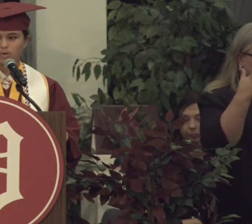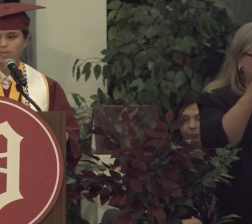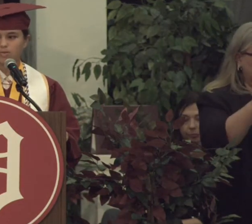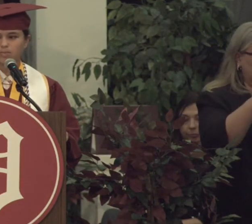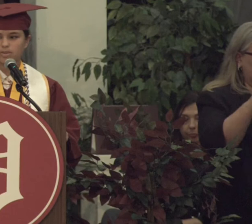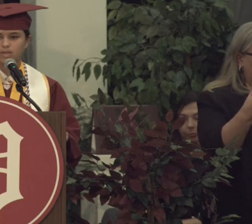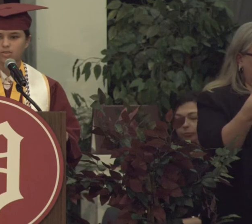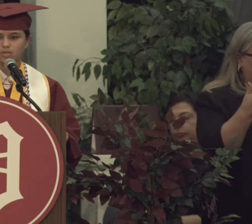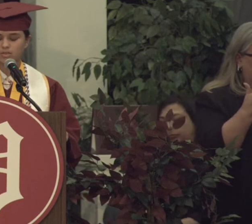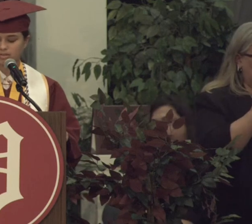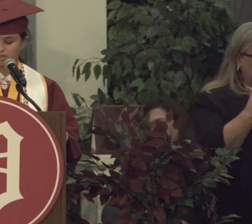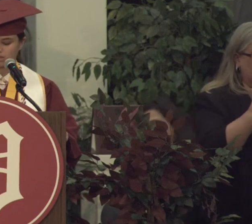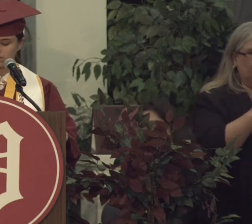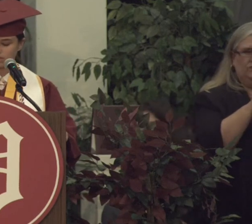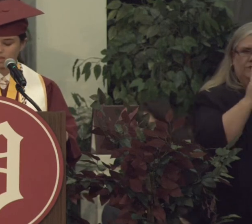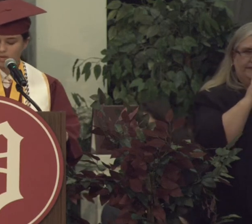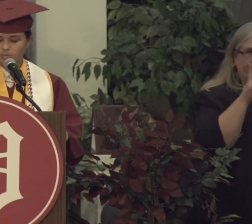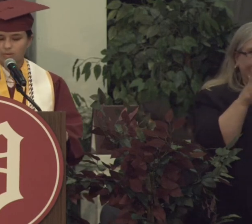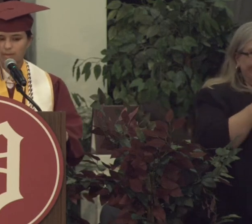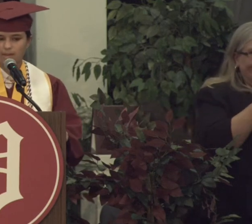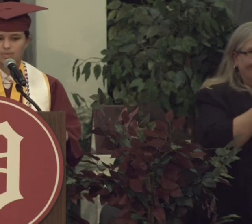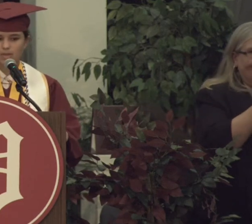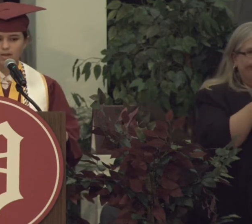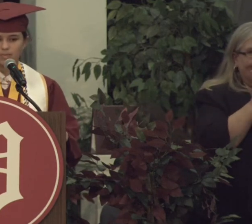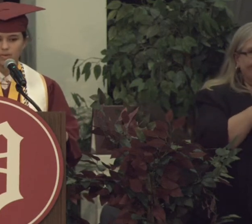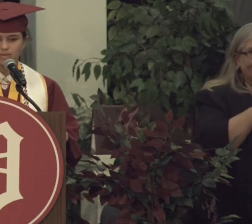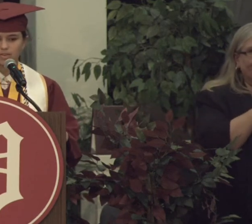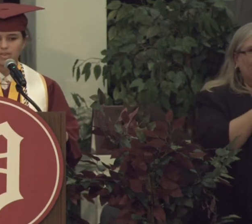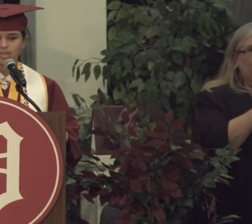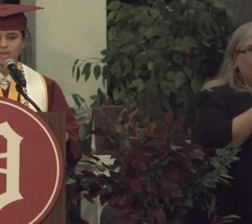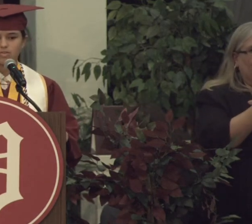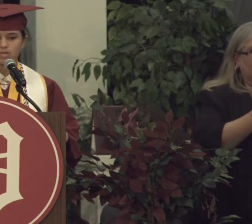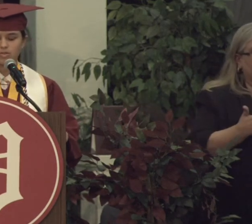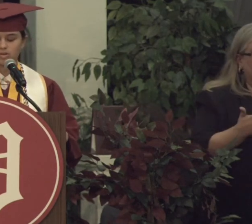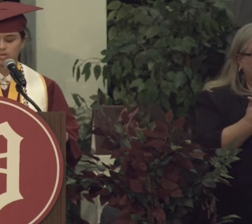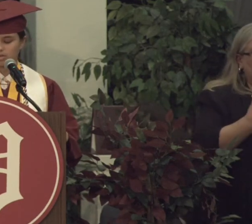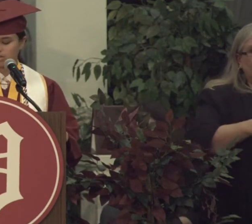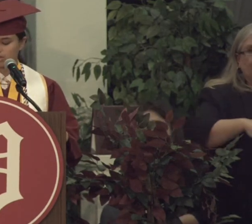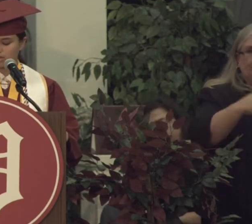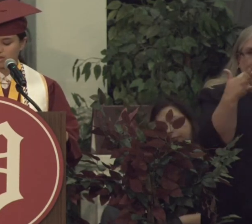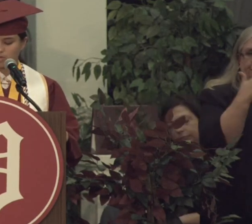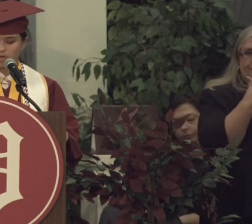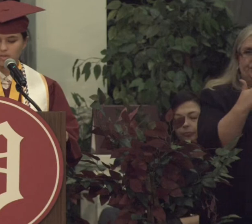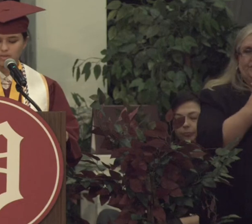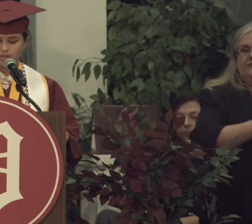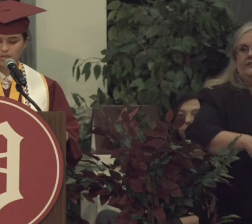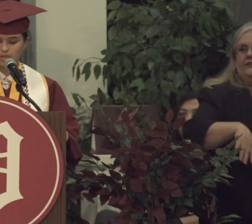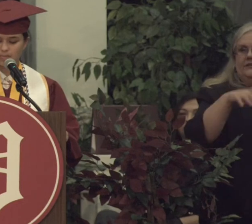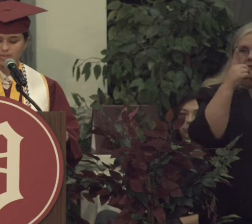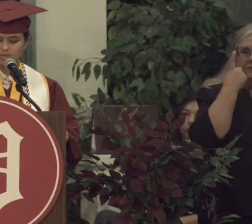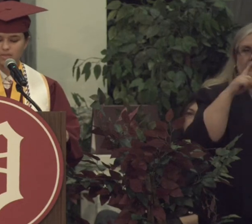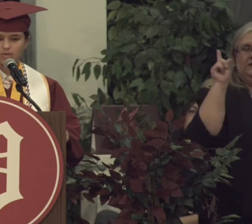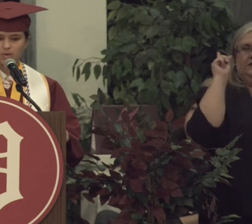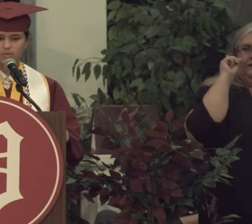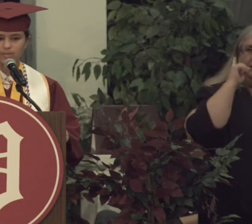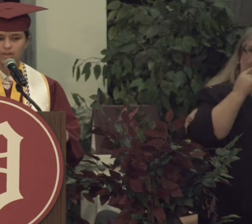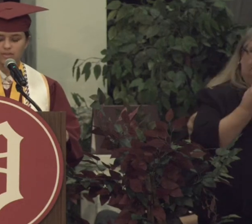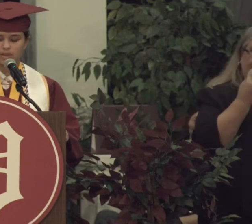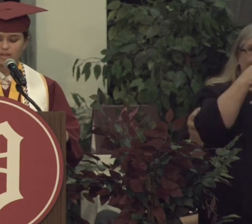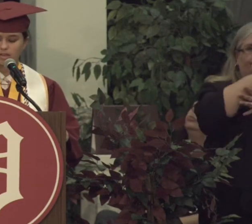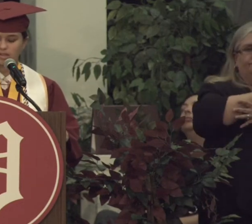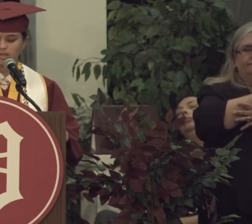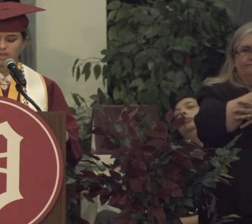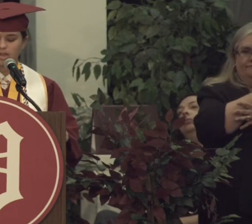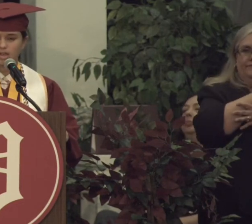freshmen brimming with potential. We became sophomores, then juniors, forging friendships,